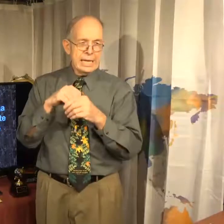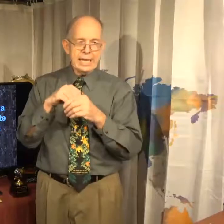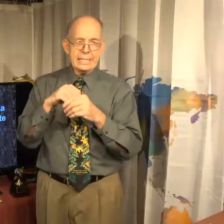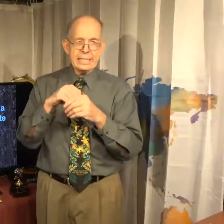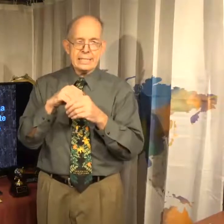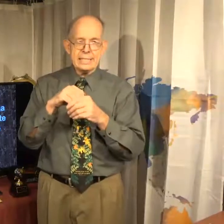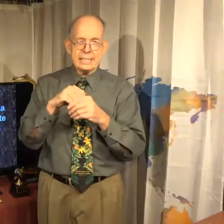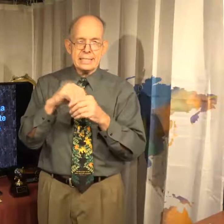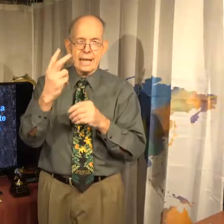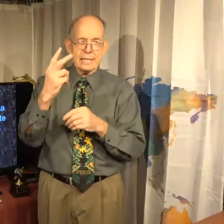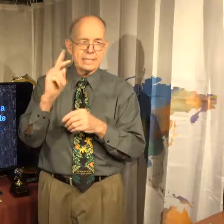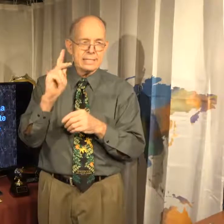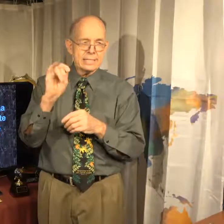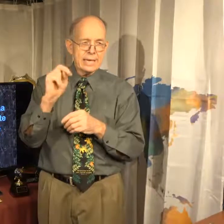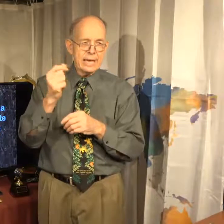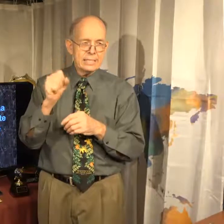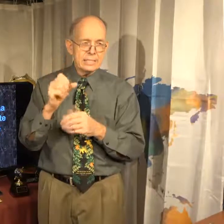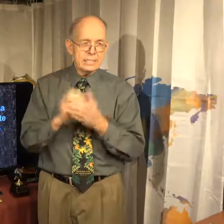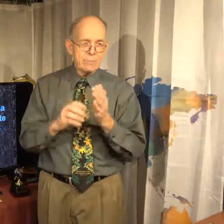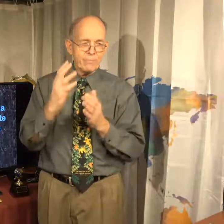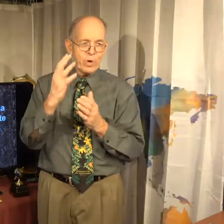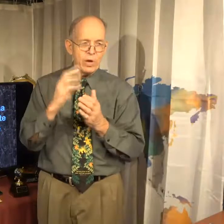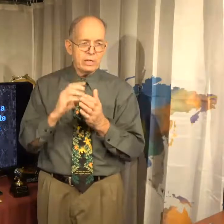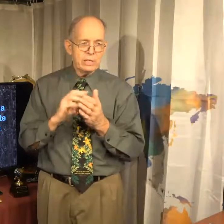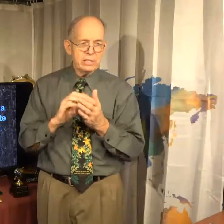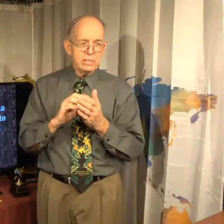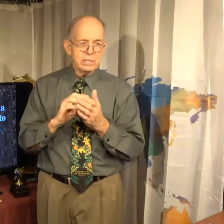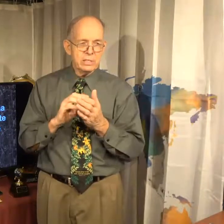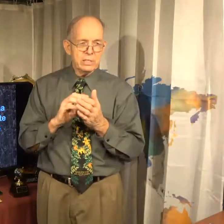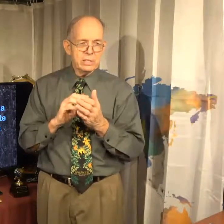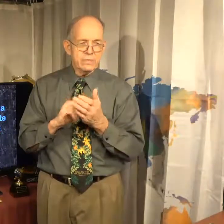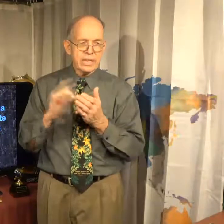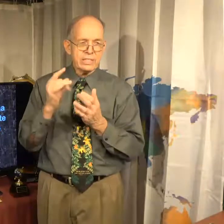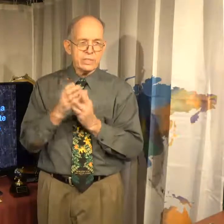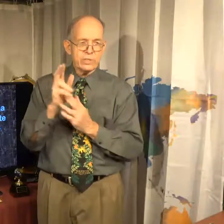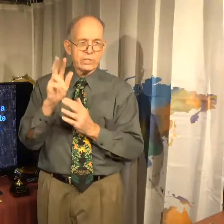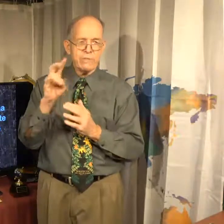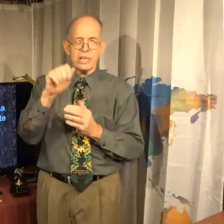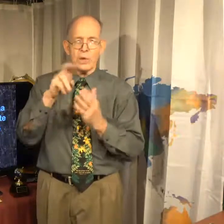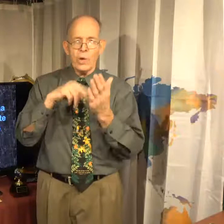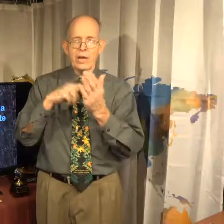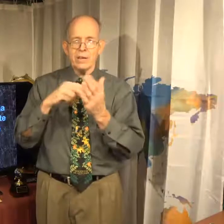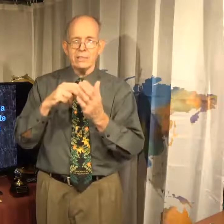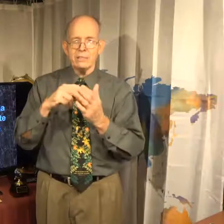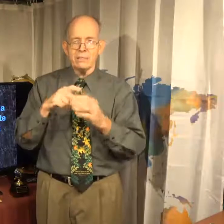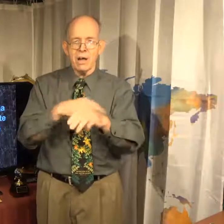In the 2 Kings, chapter 4, verse 8 to 7, you can read last